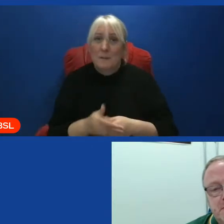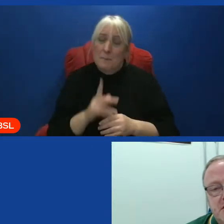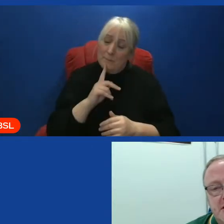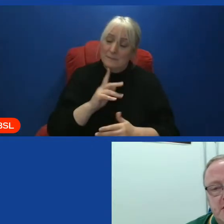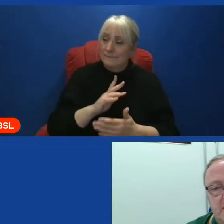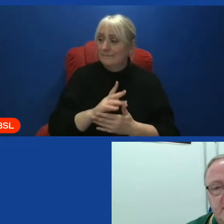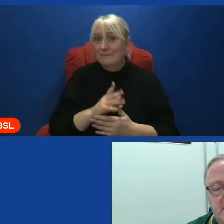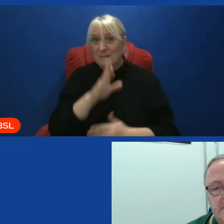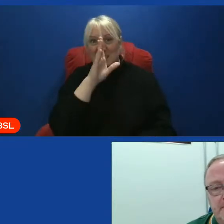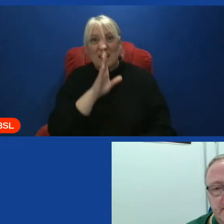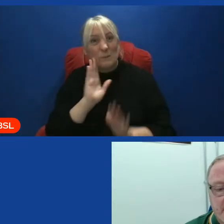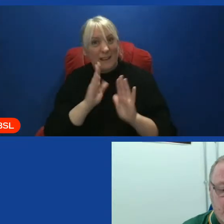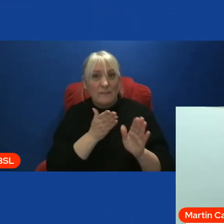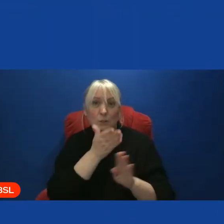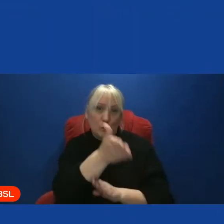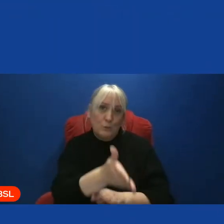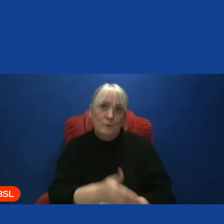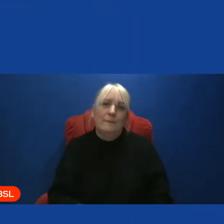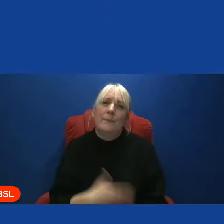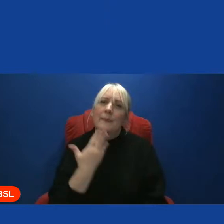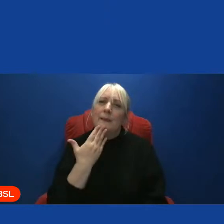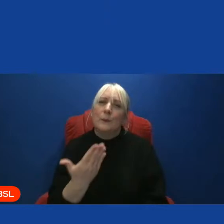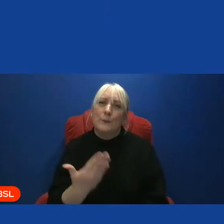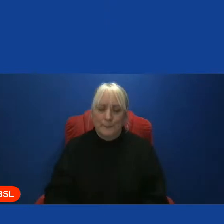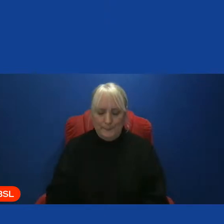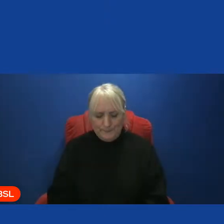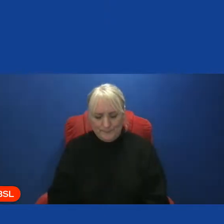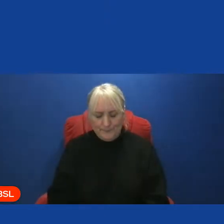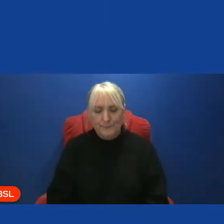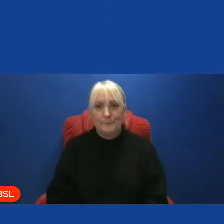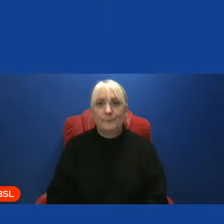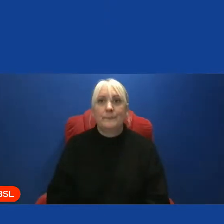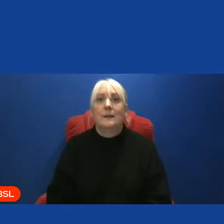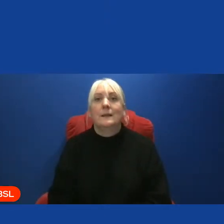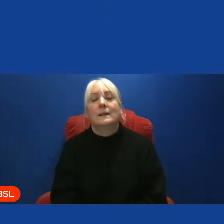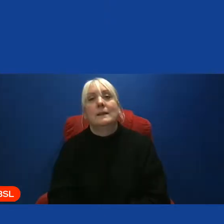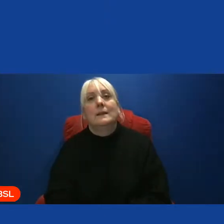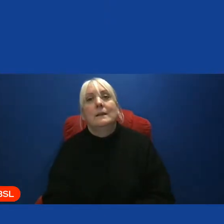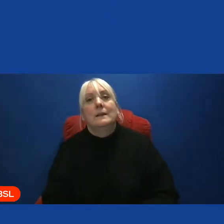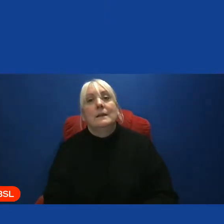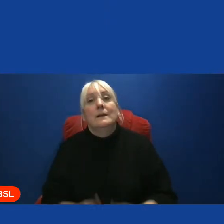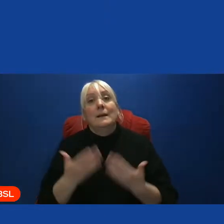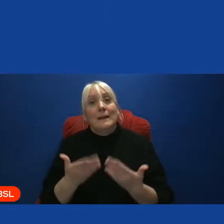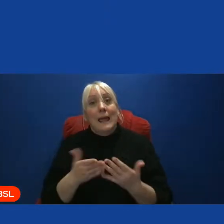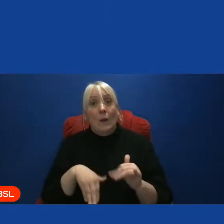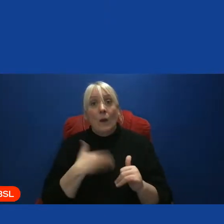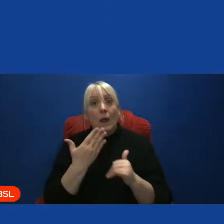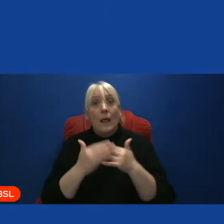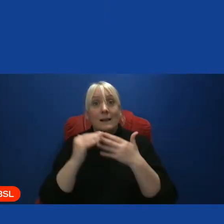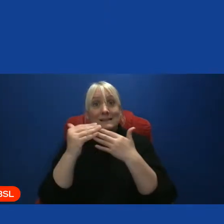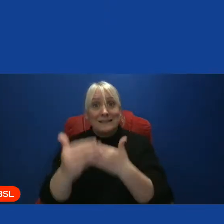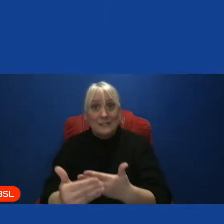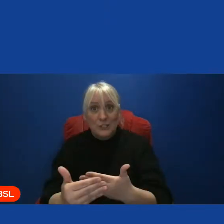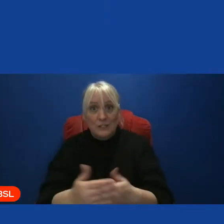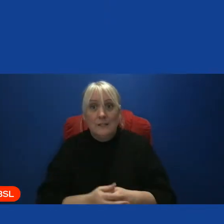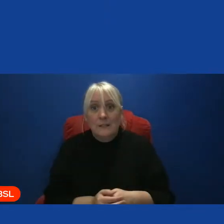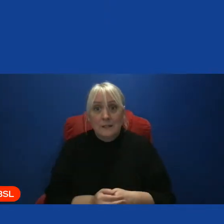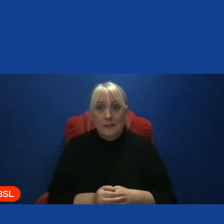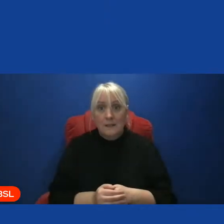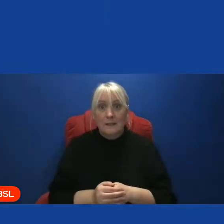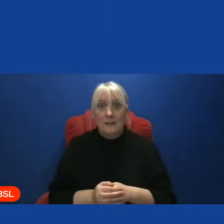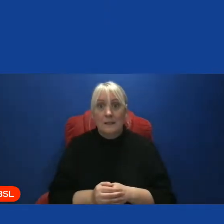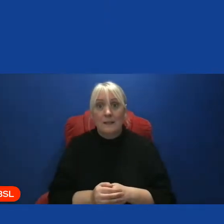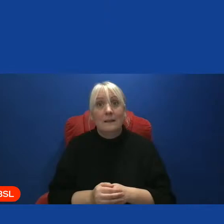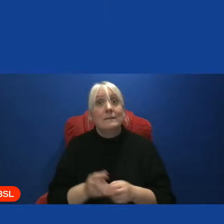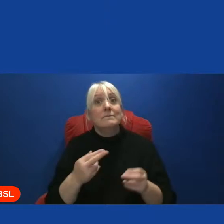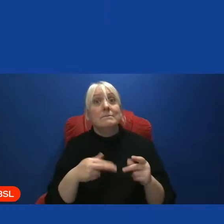to. Cheers, John. Thank you. Okay then, comrades, we are going to move on to our final session now. But just before we do, we've just a reminder,